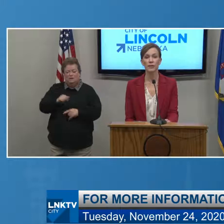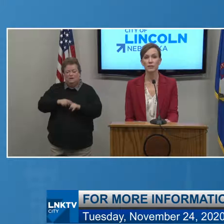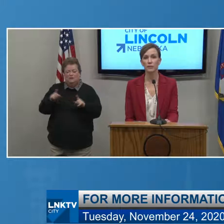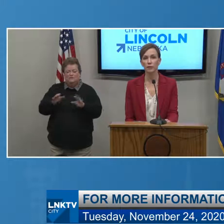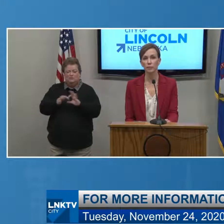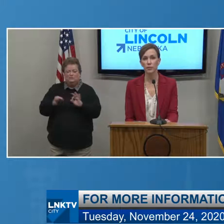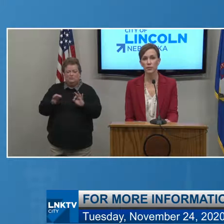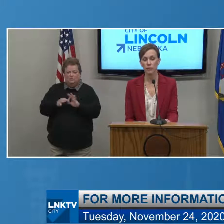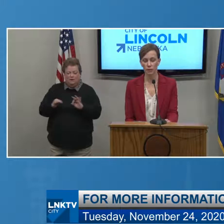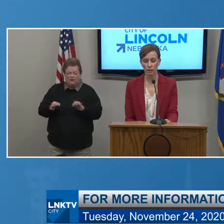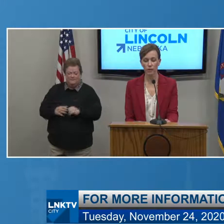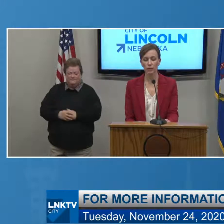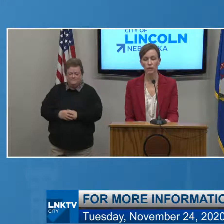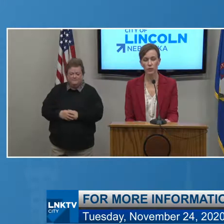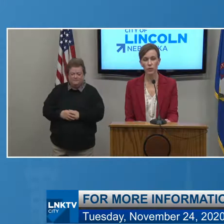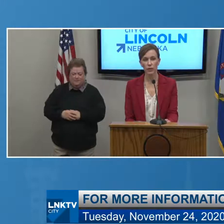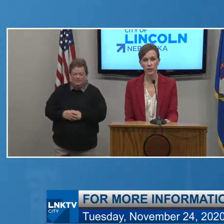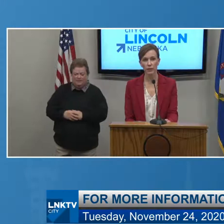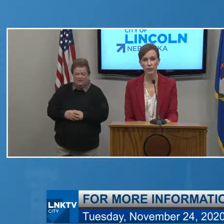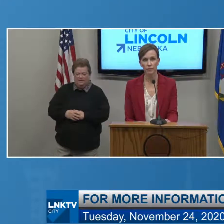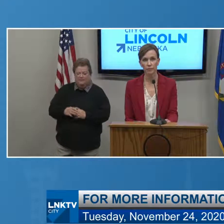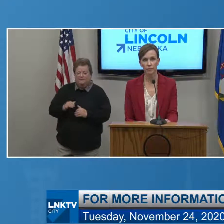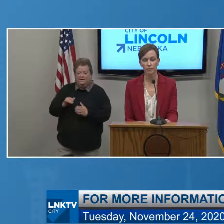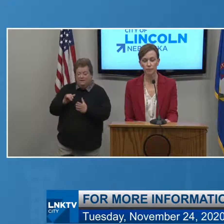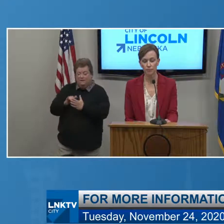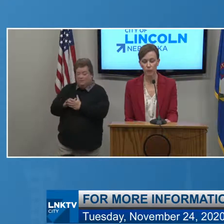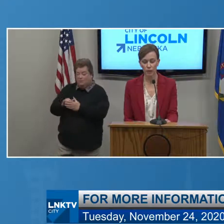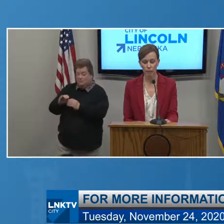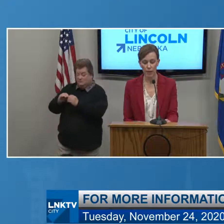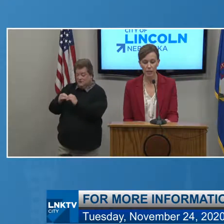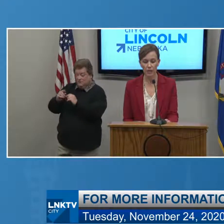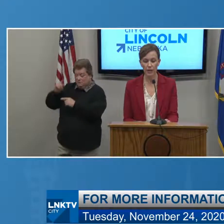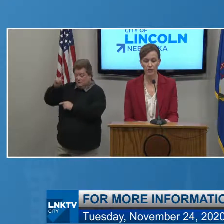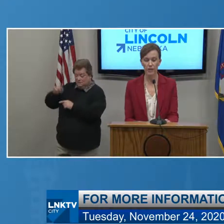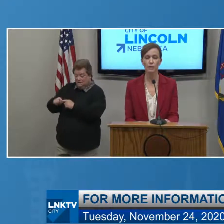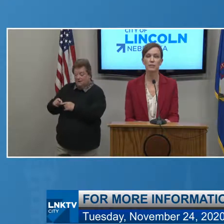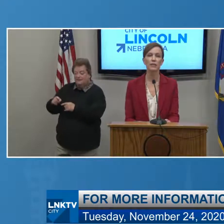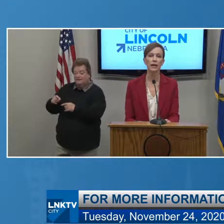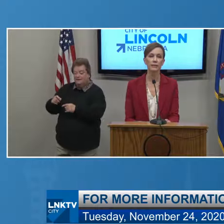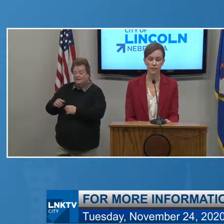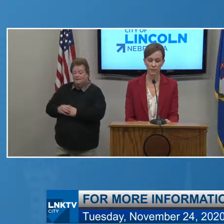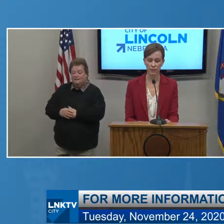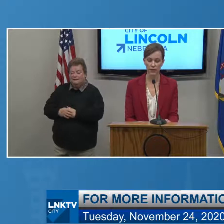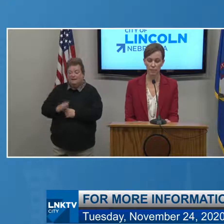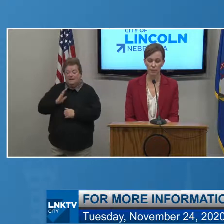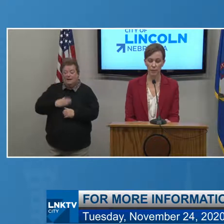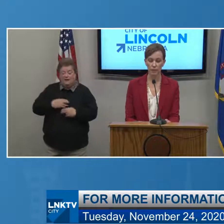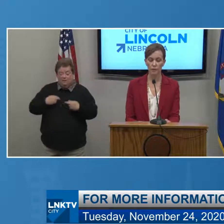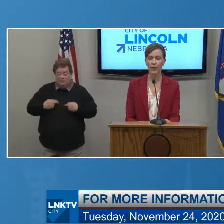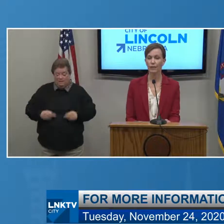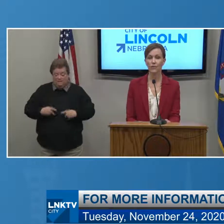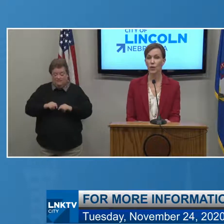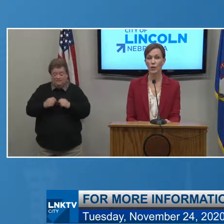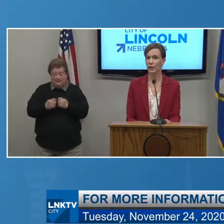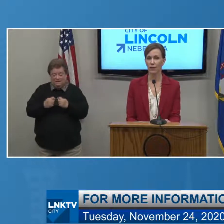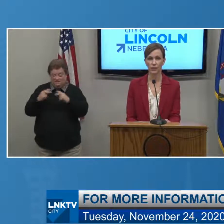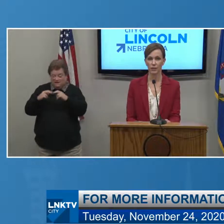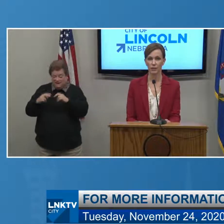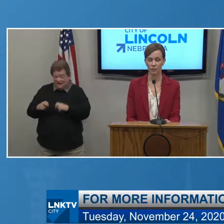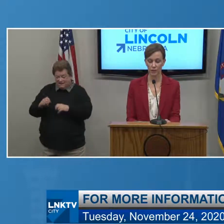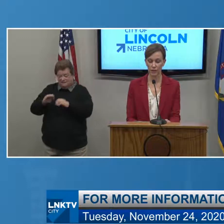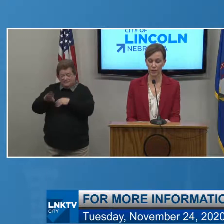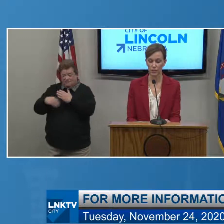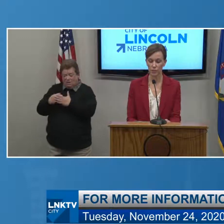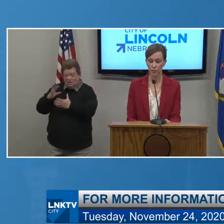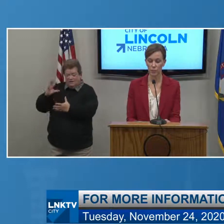but these numbers control the narrative. Based on our health team's analysis of them, we have no